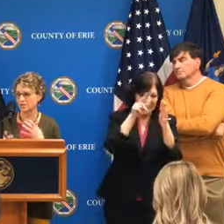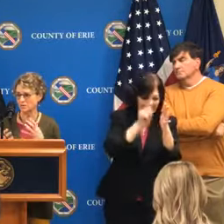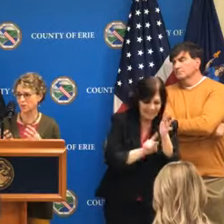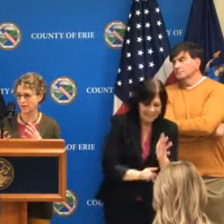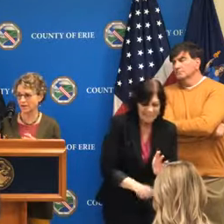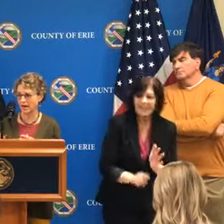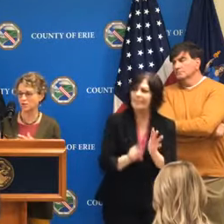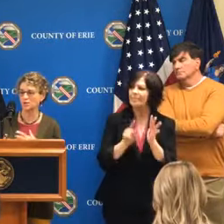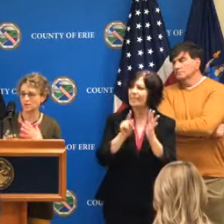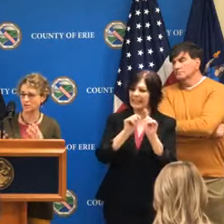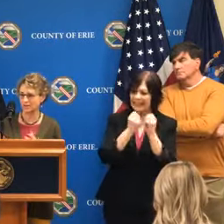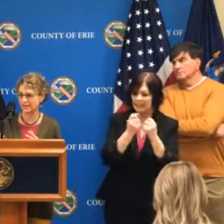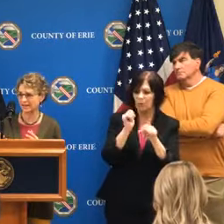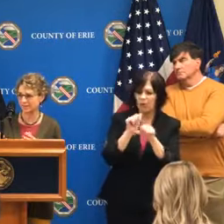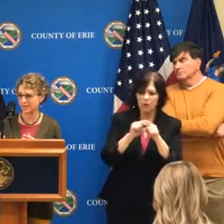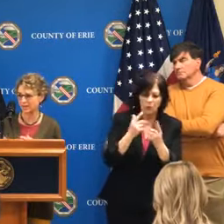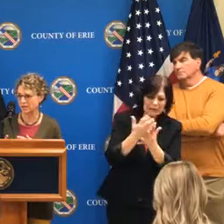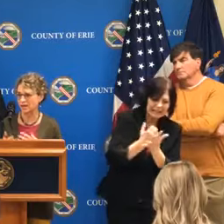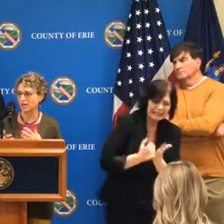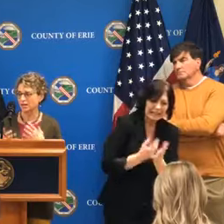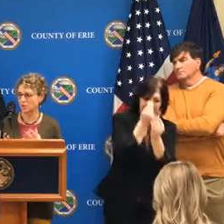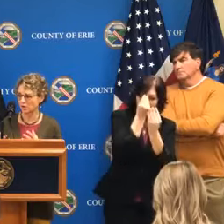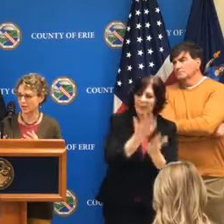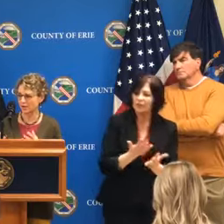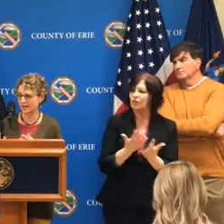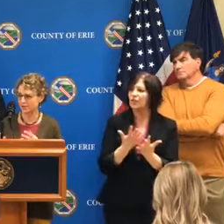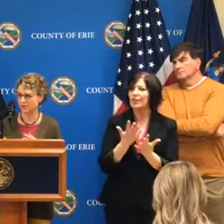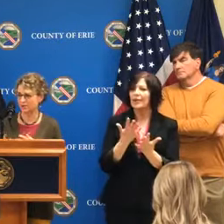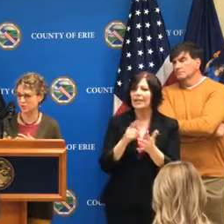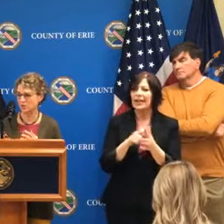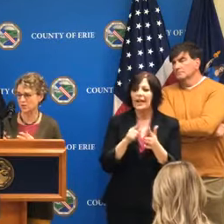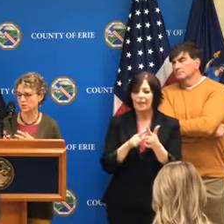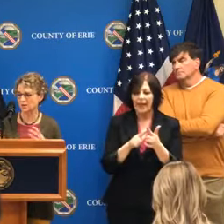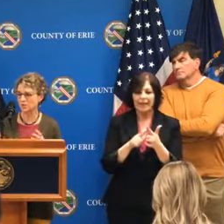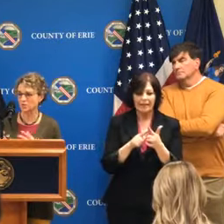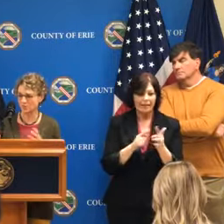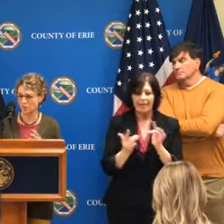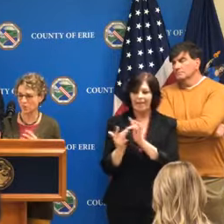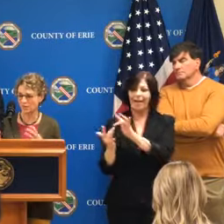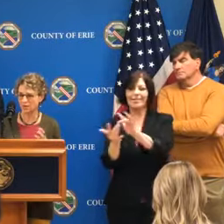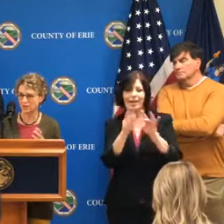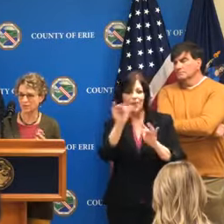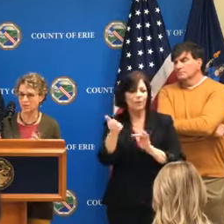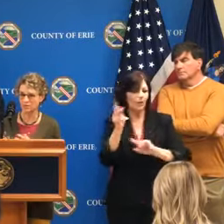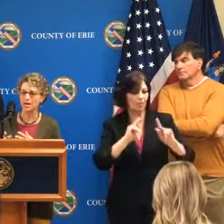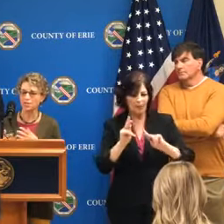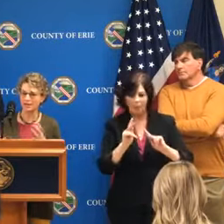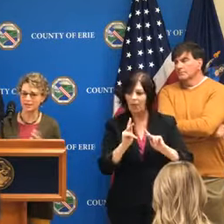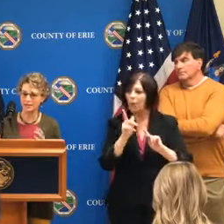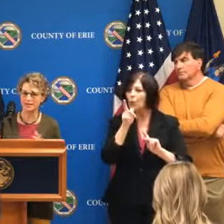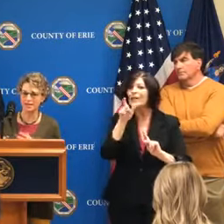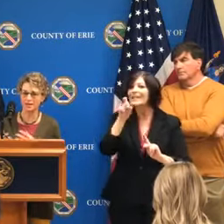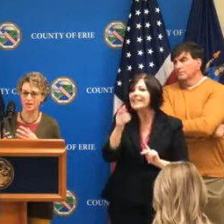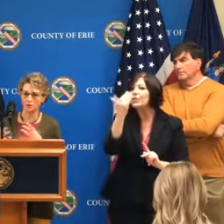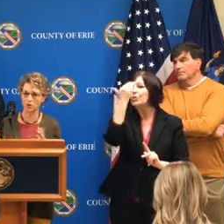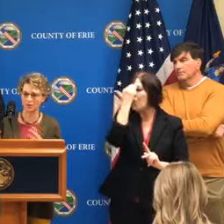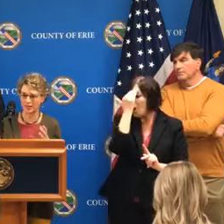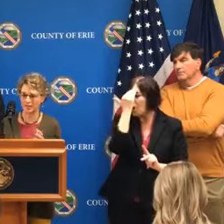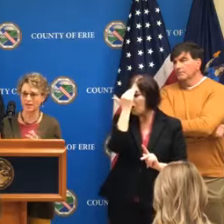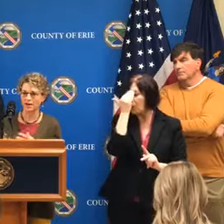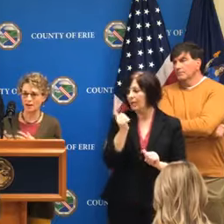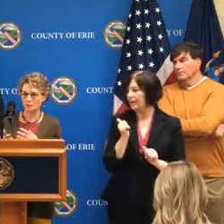is working now to collect that information, notify those individuals, working with those places that